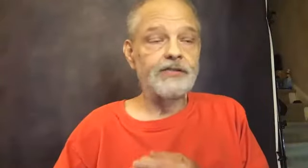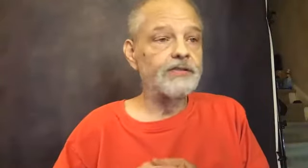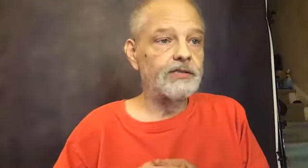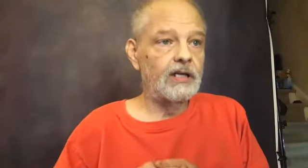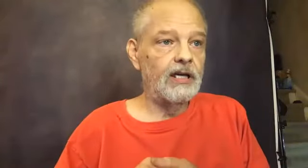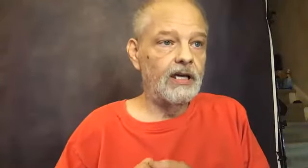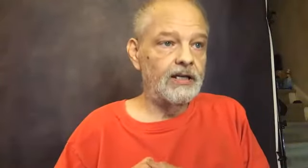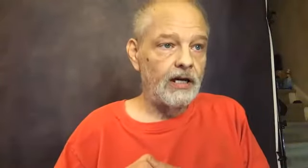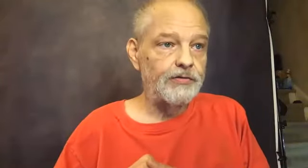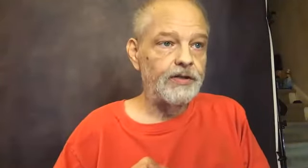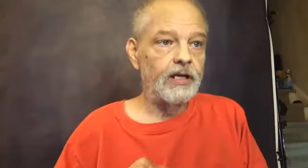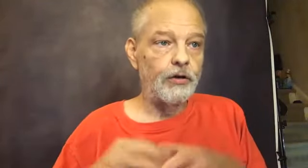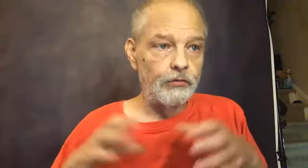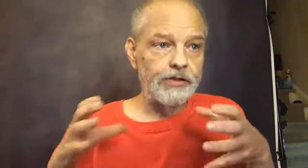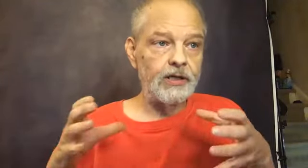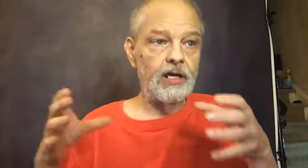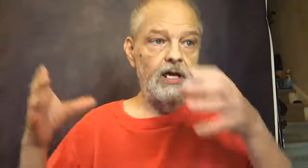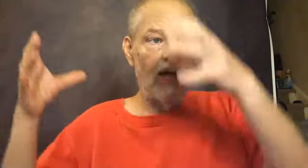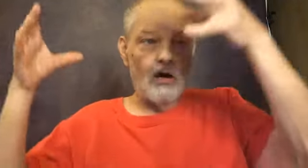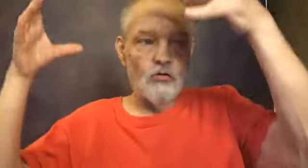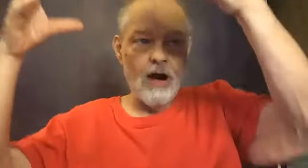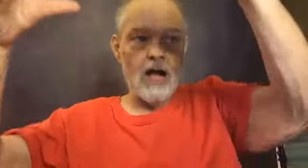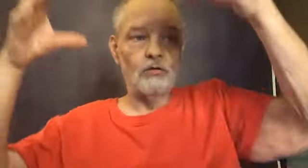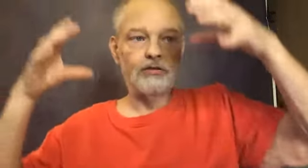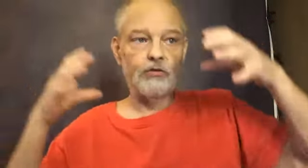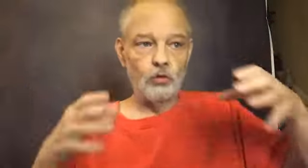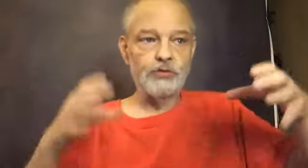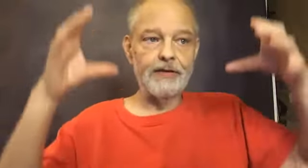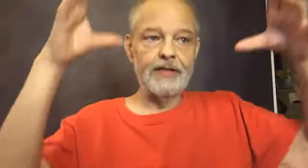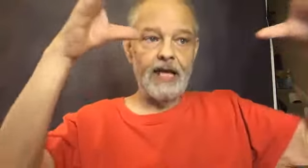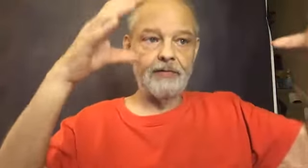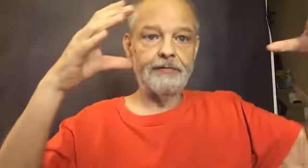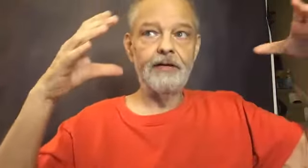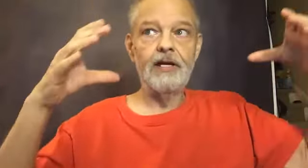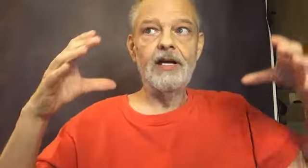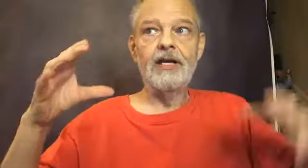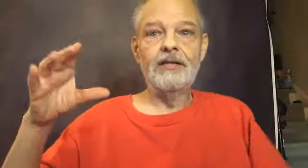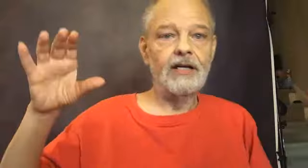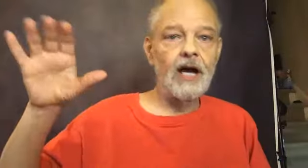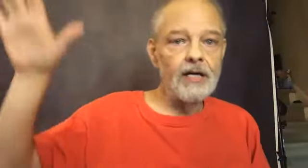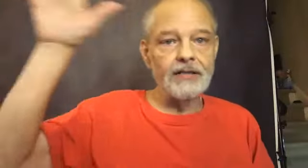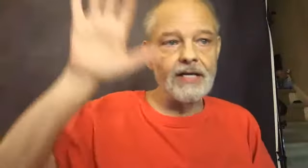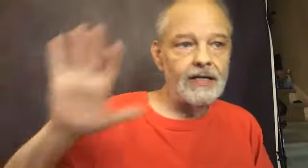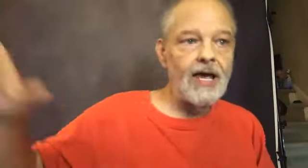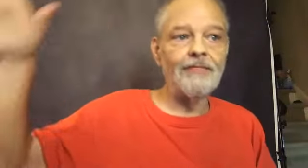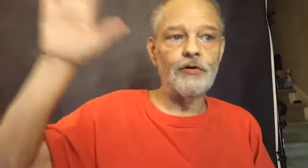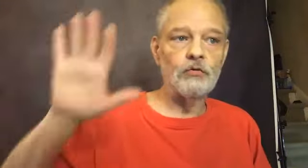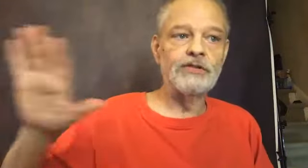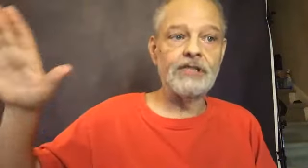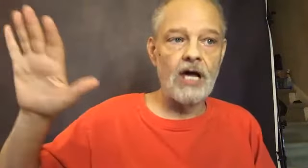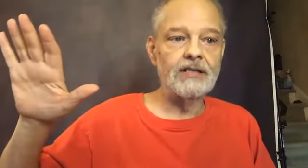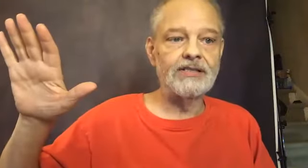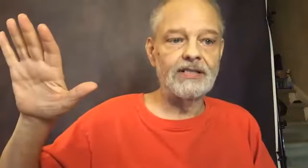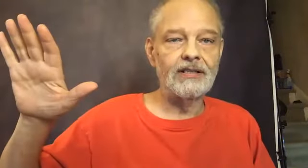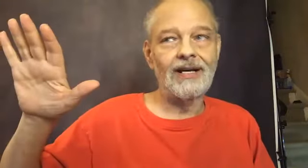places in the country that usually around schools for the deaf, they kind of tend to have their own signs, kind